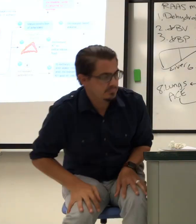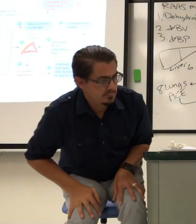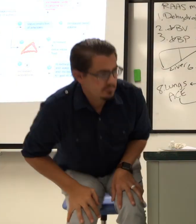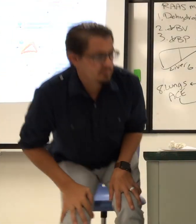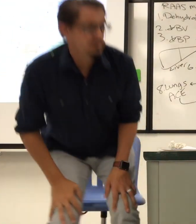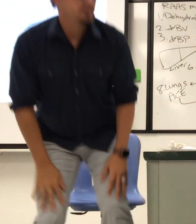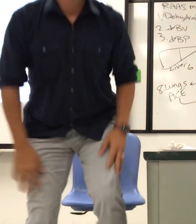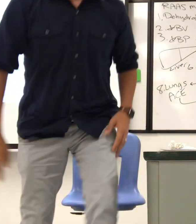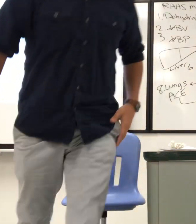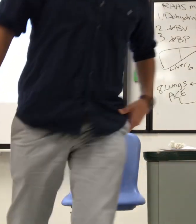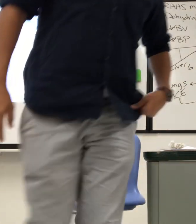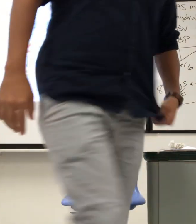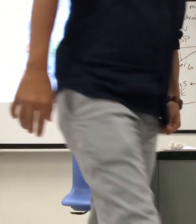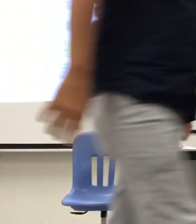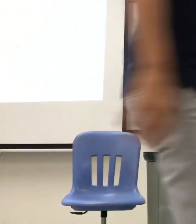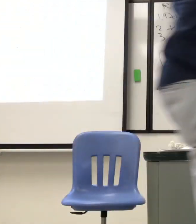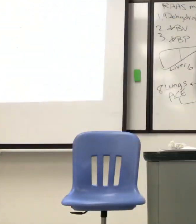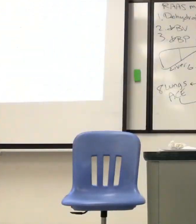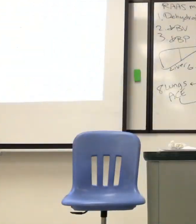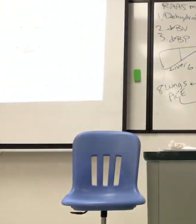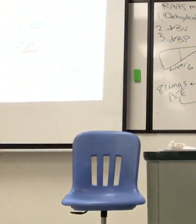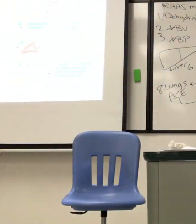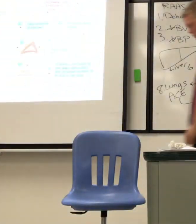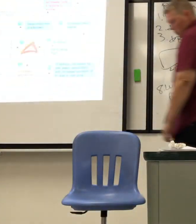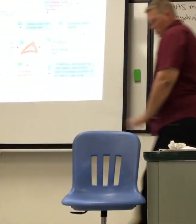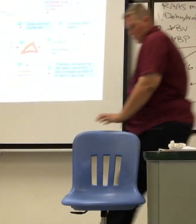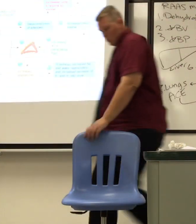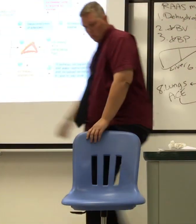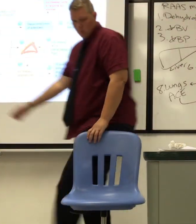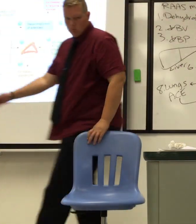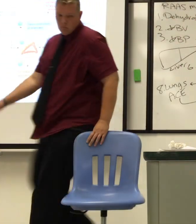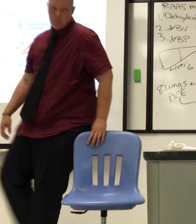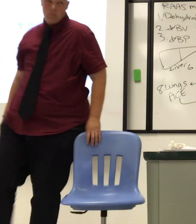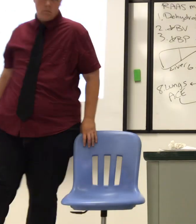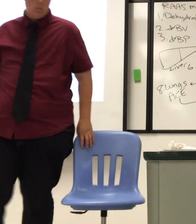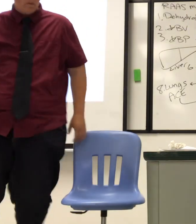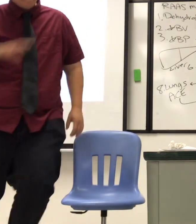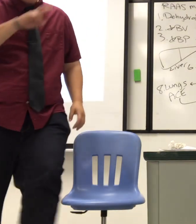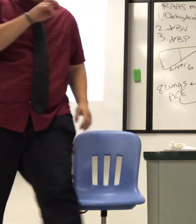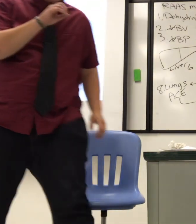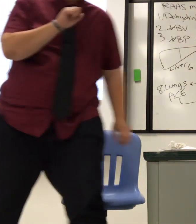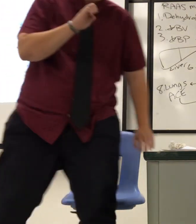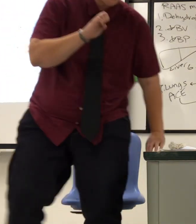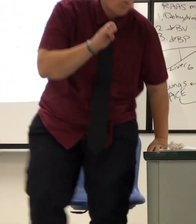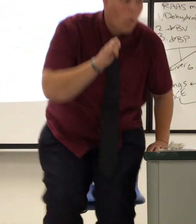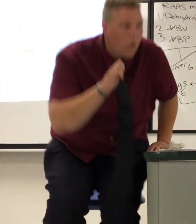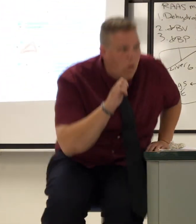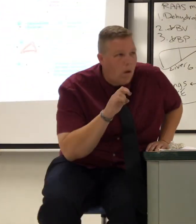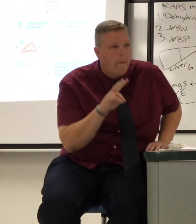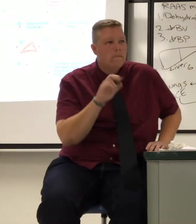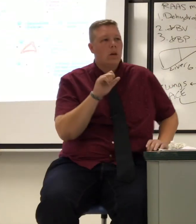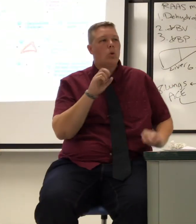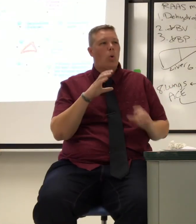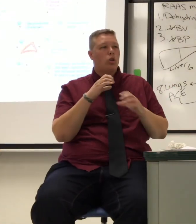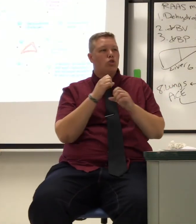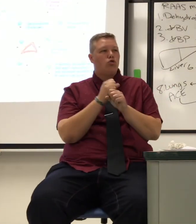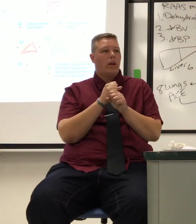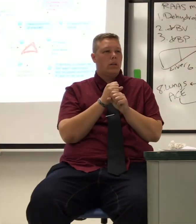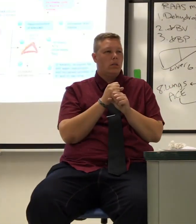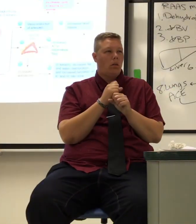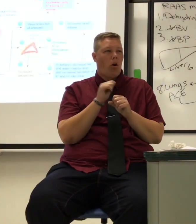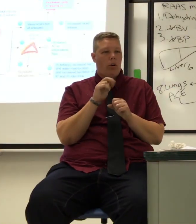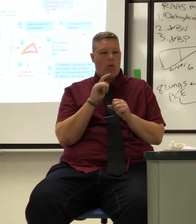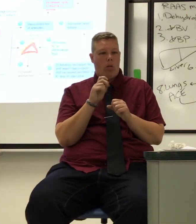When you vasoconstrict arterioles, you're clamping down. When you clamp down on the smallest arteries, you keep more